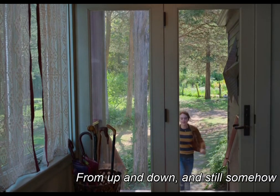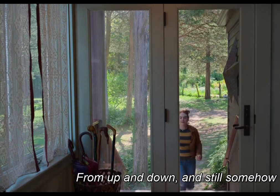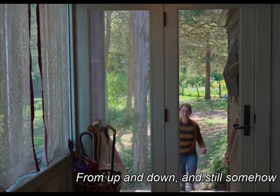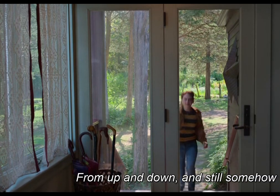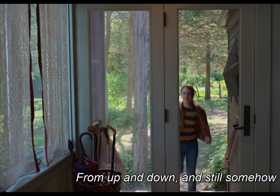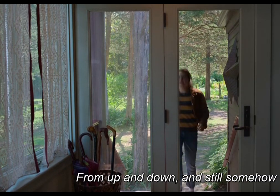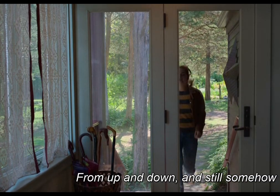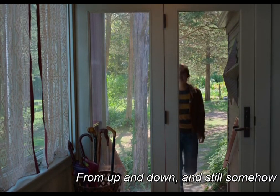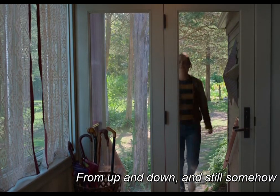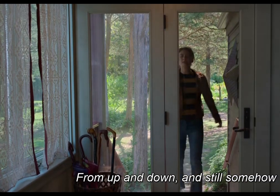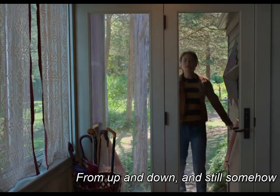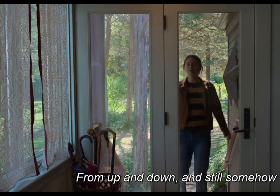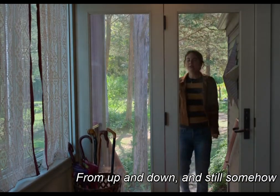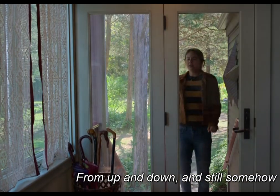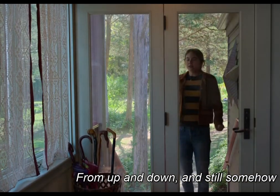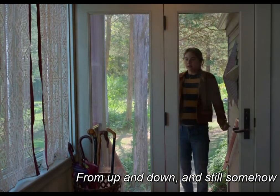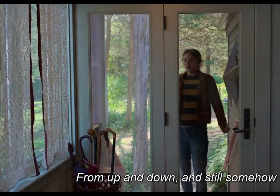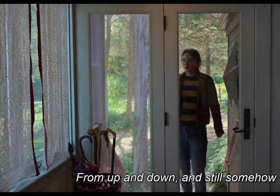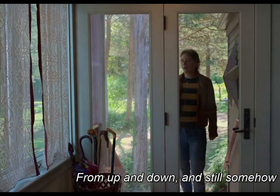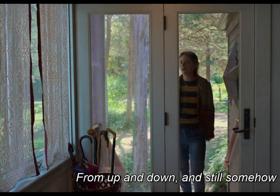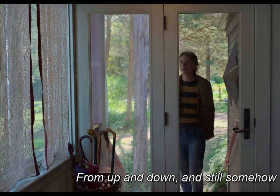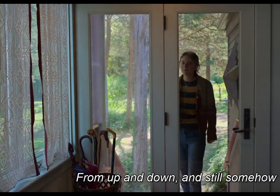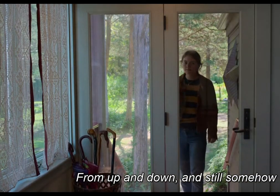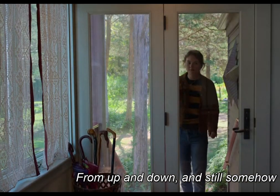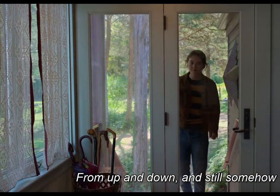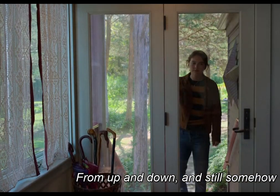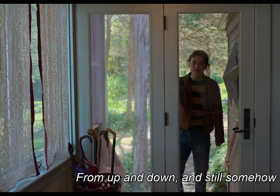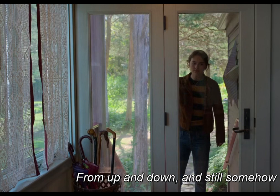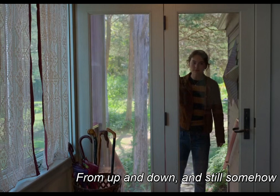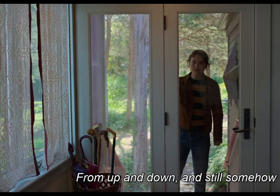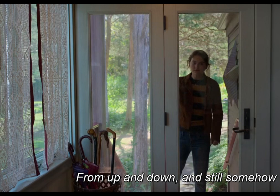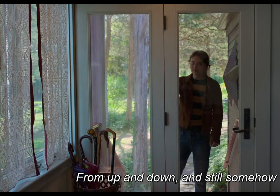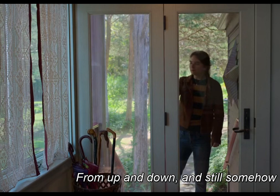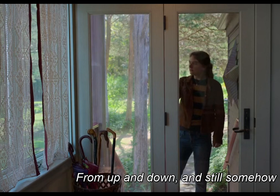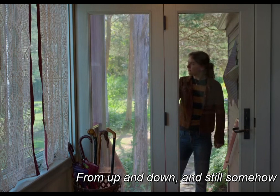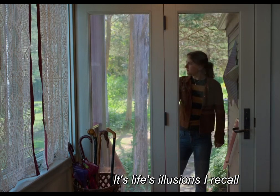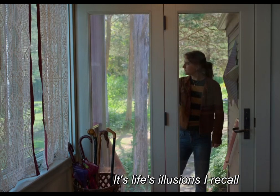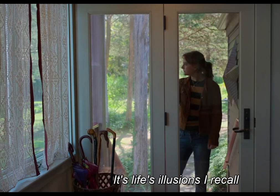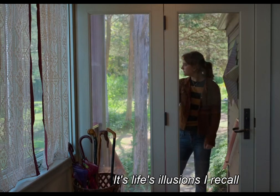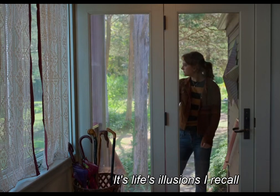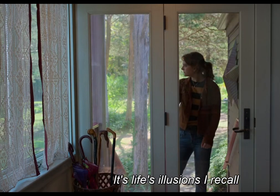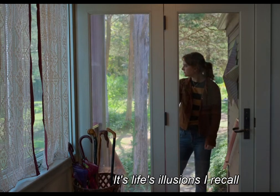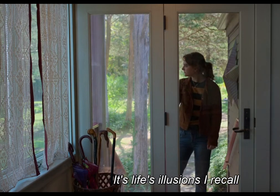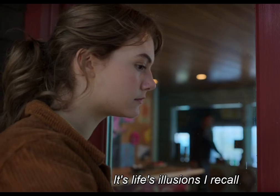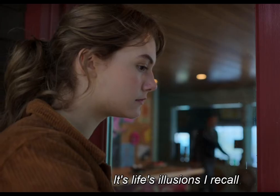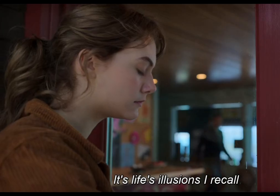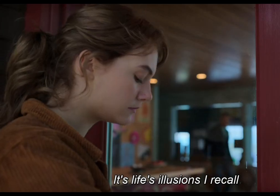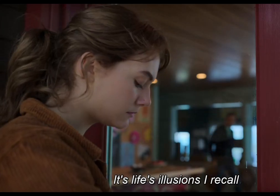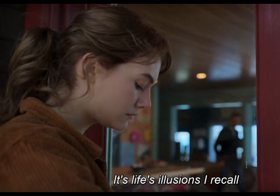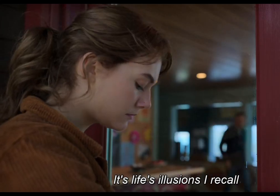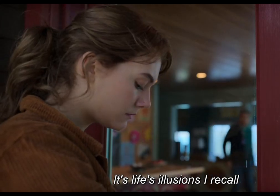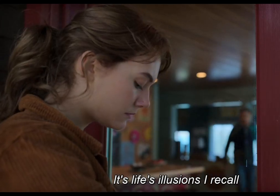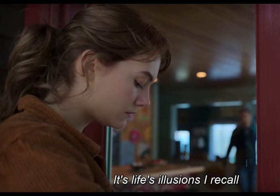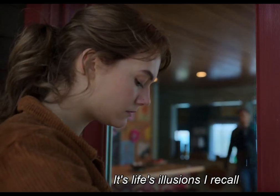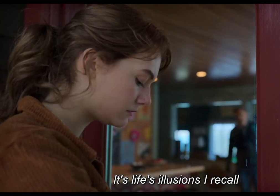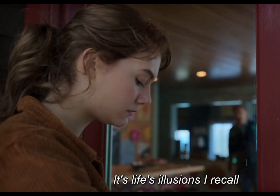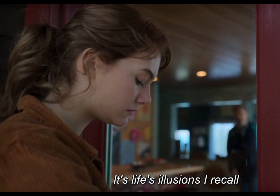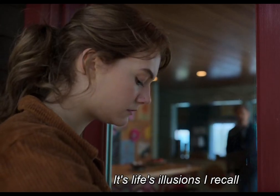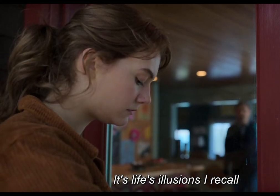up and down And still somehow It's life's illusions